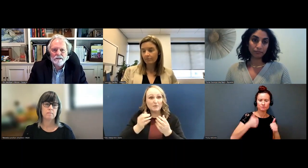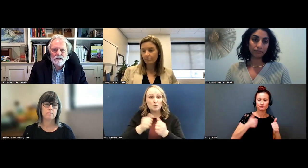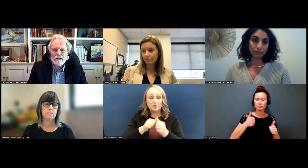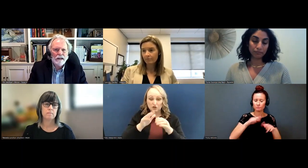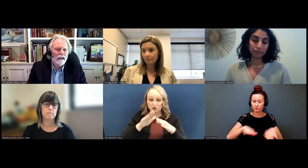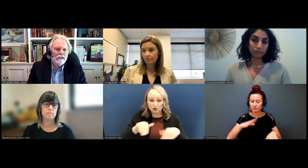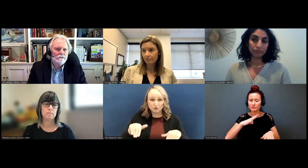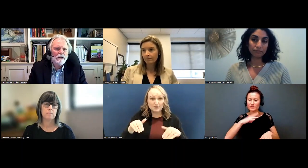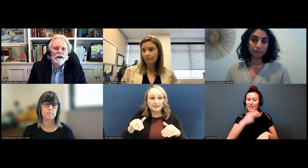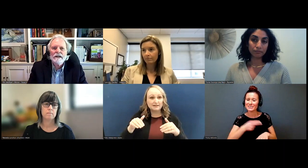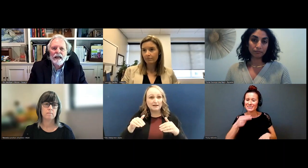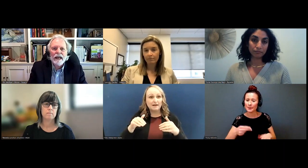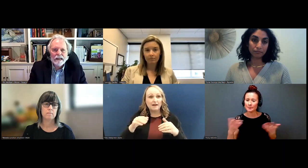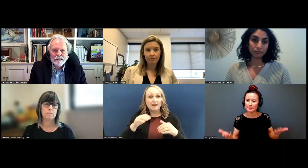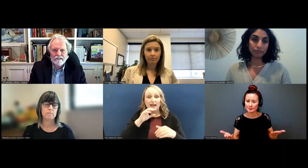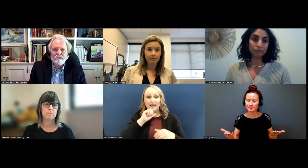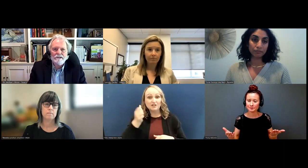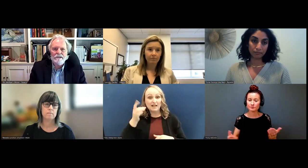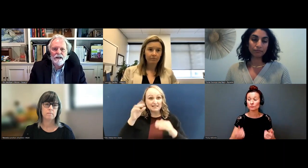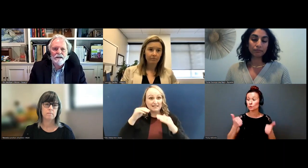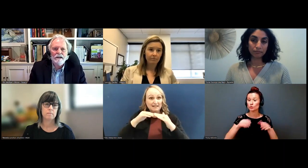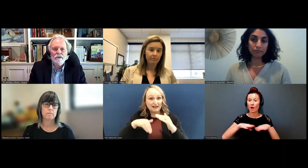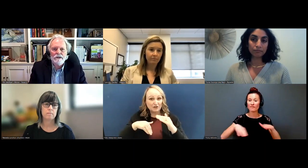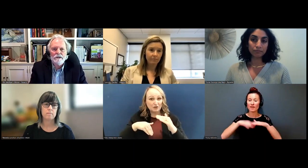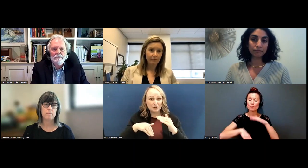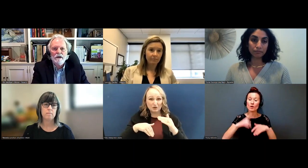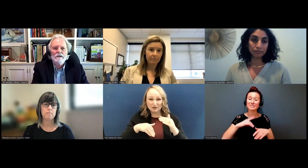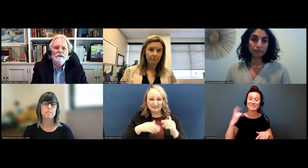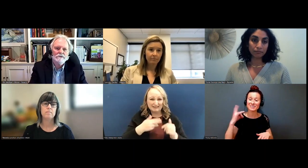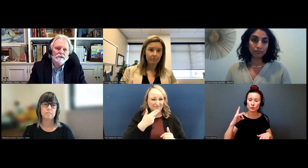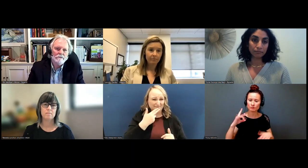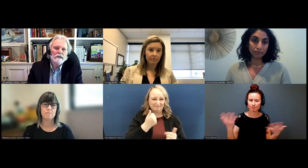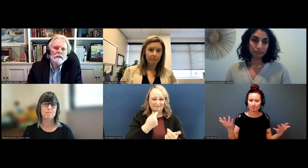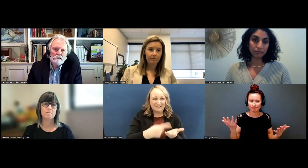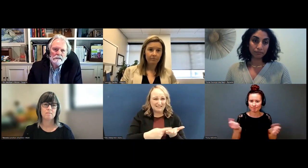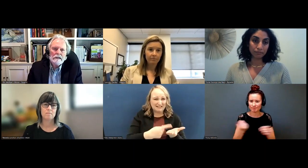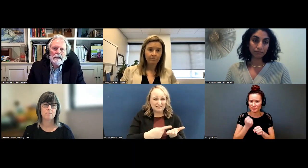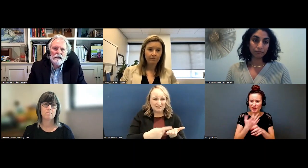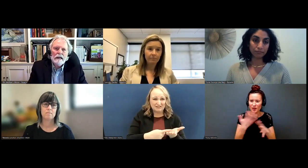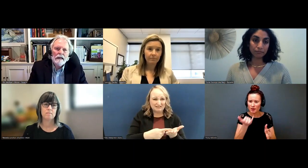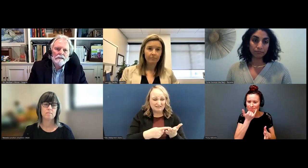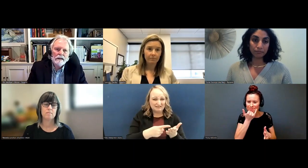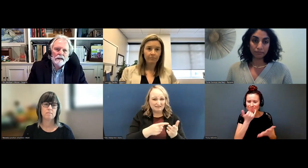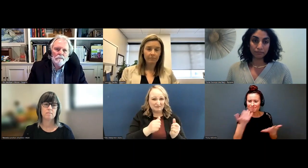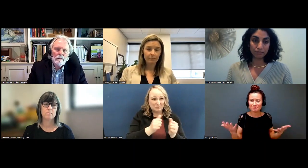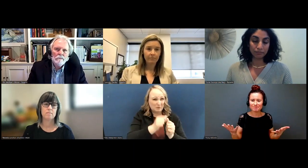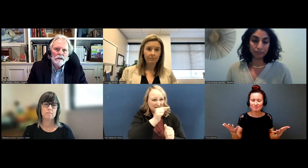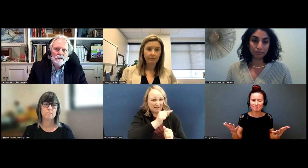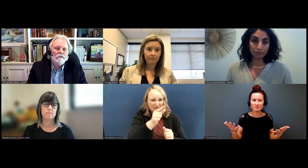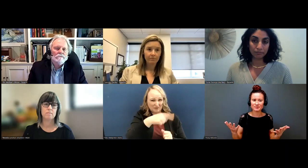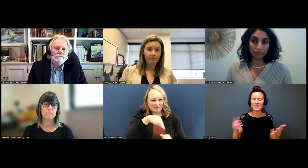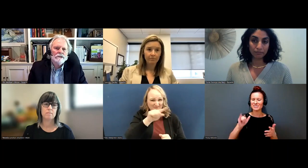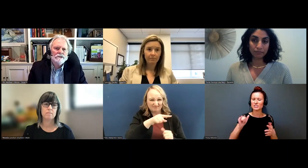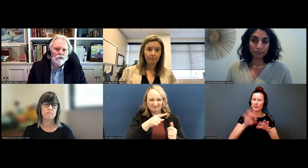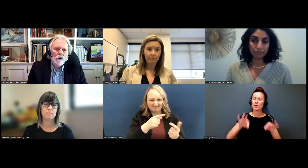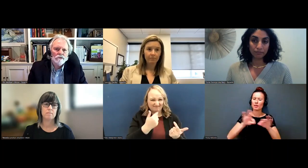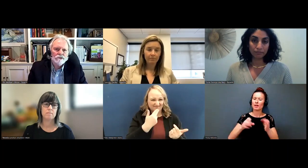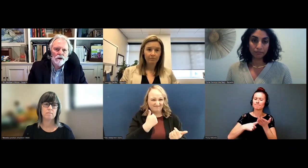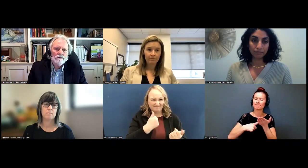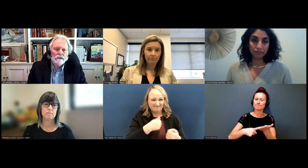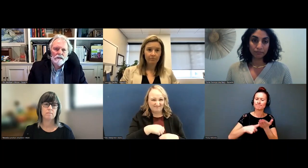under age 18? There's been hardly any discussion of that within the parliamentary arena. And now,